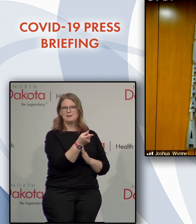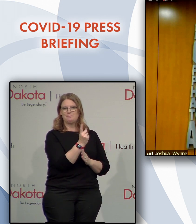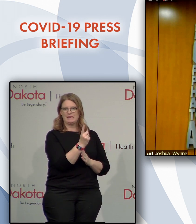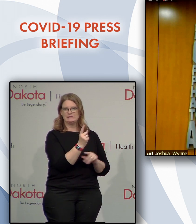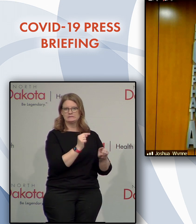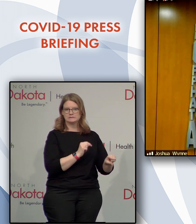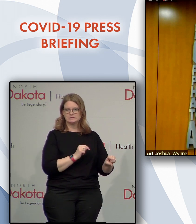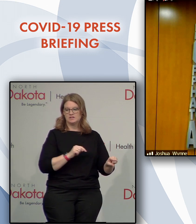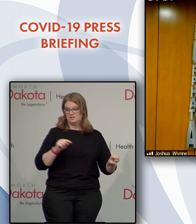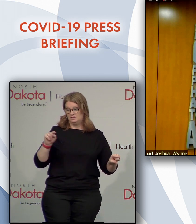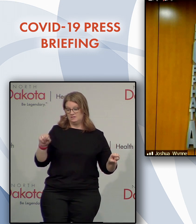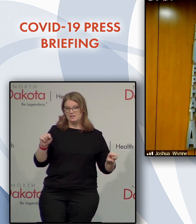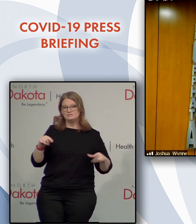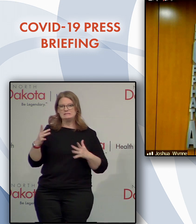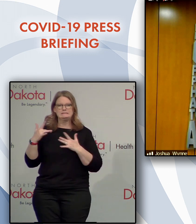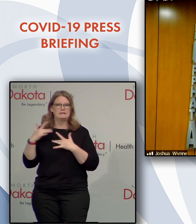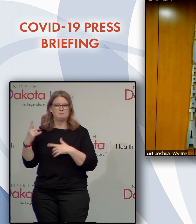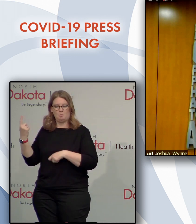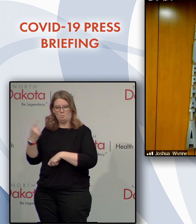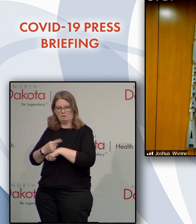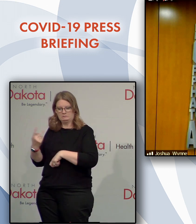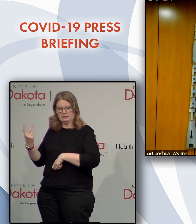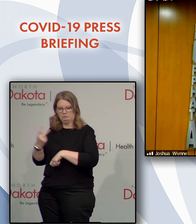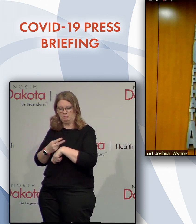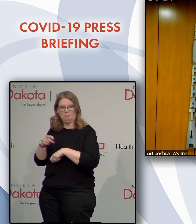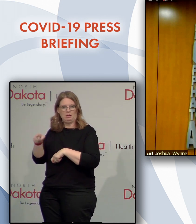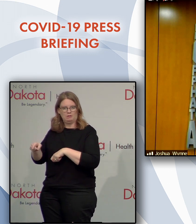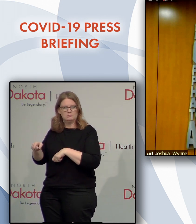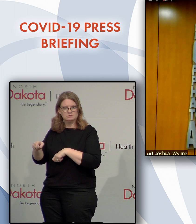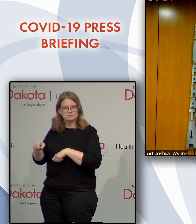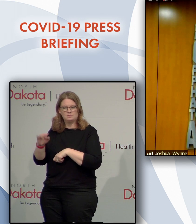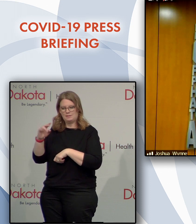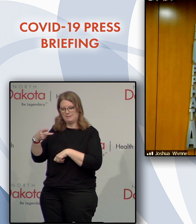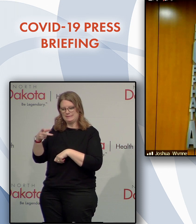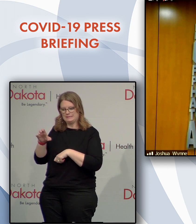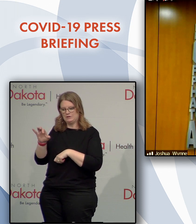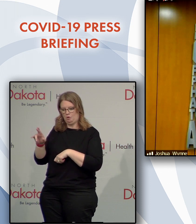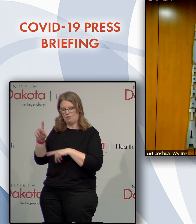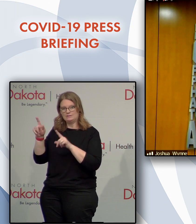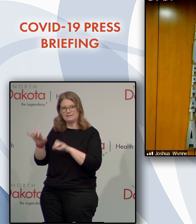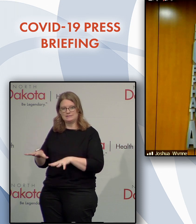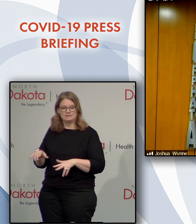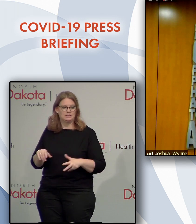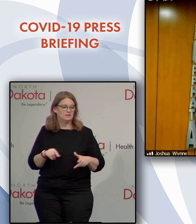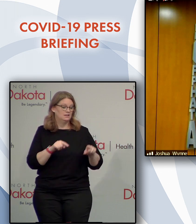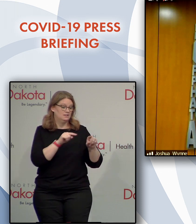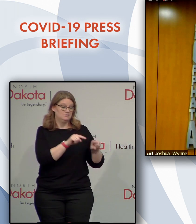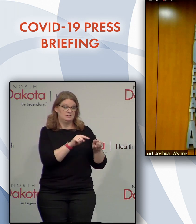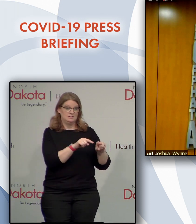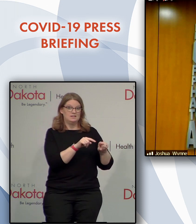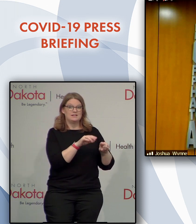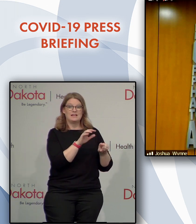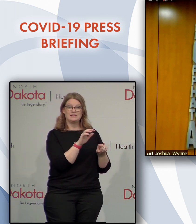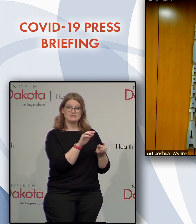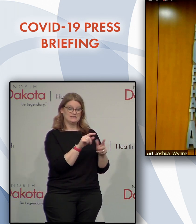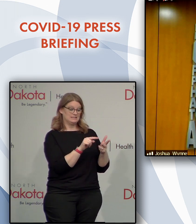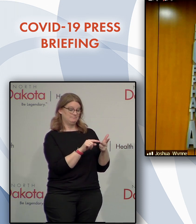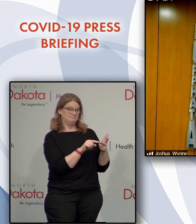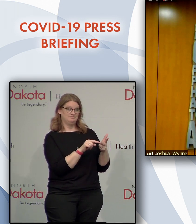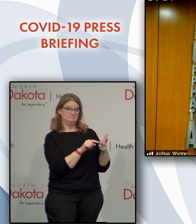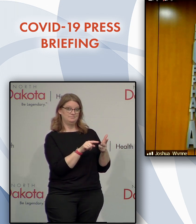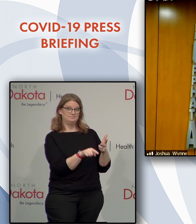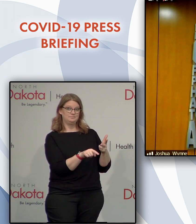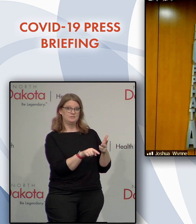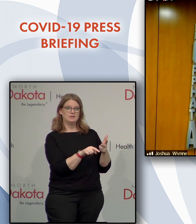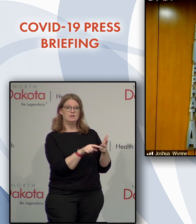a day or more in some cases with PCR testing. And 3, antigen testing is what